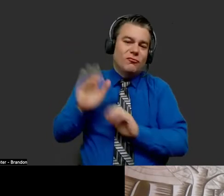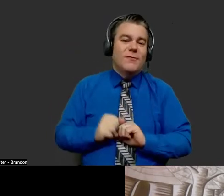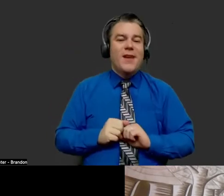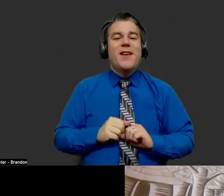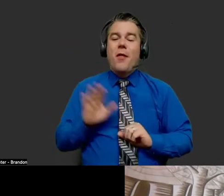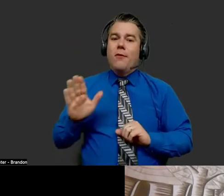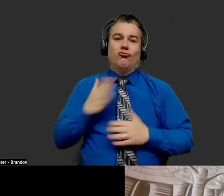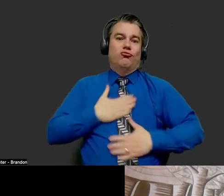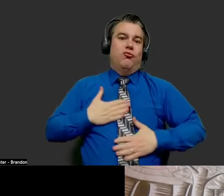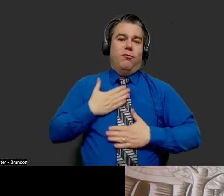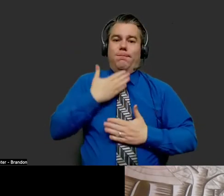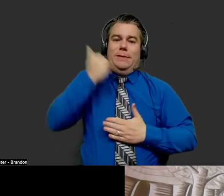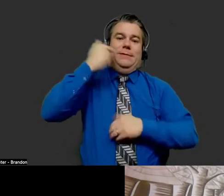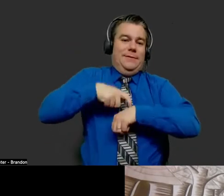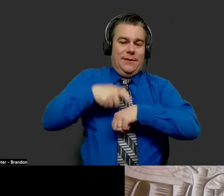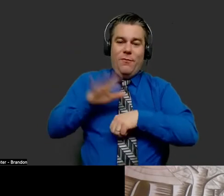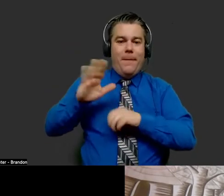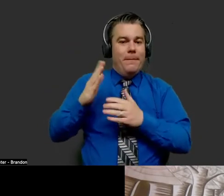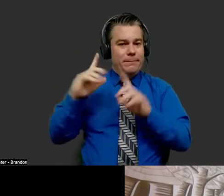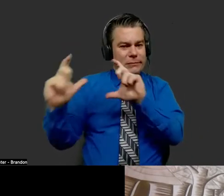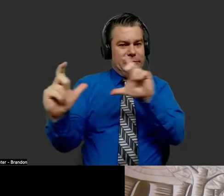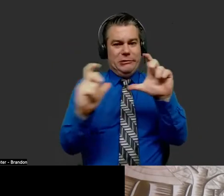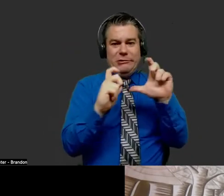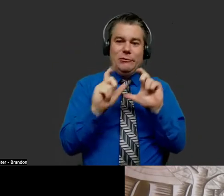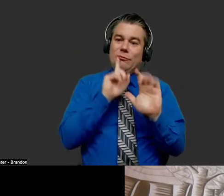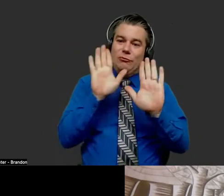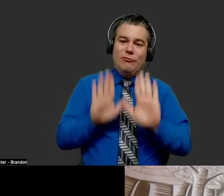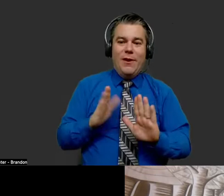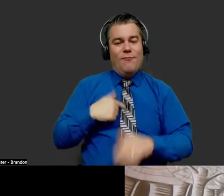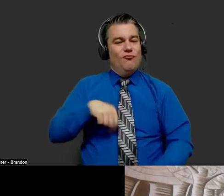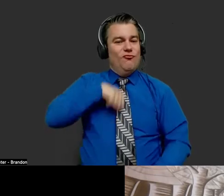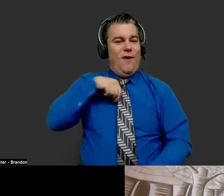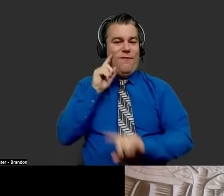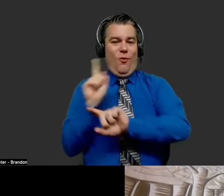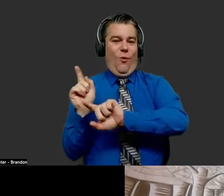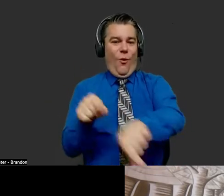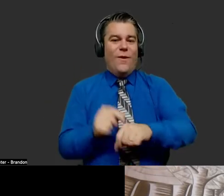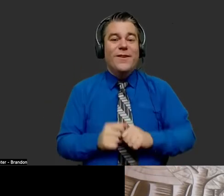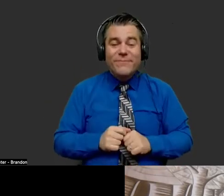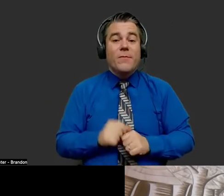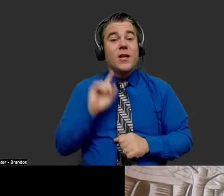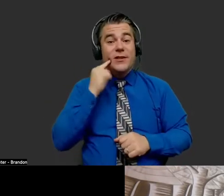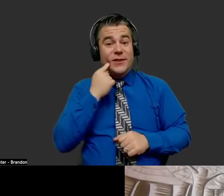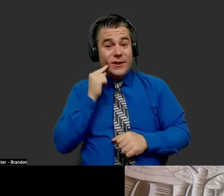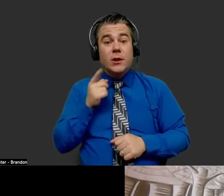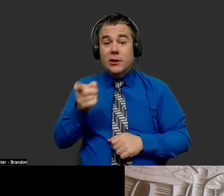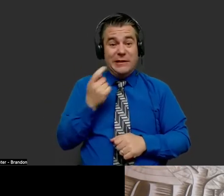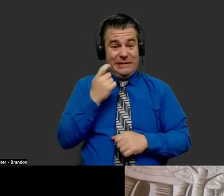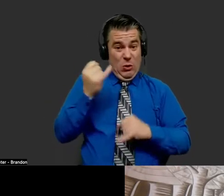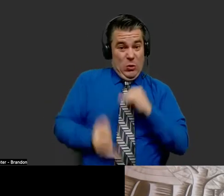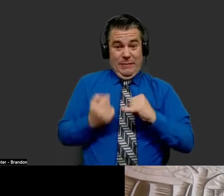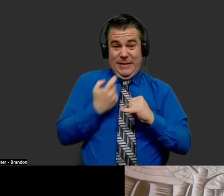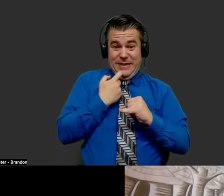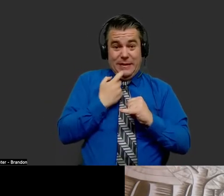were so great, and I'm just so proud of them for going. And then Sheila ended with